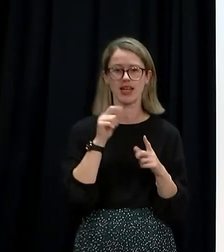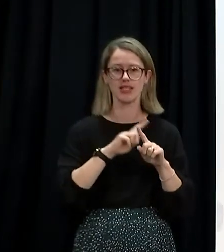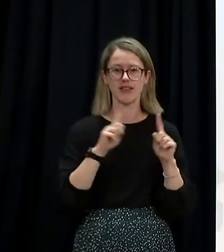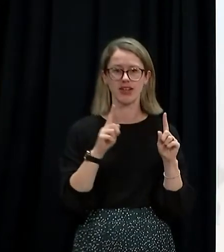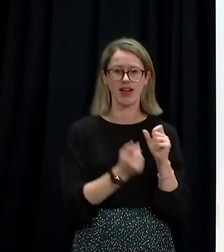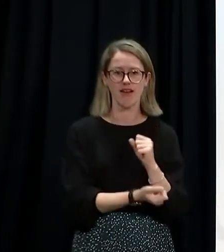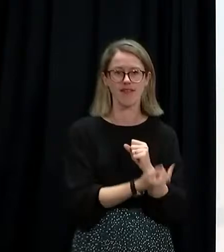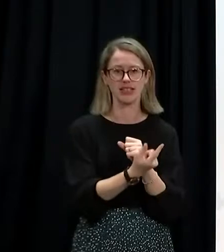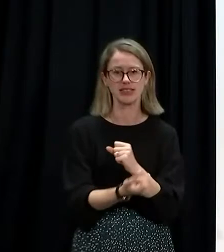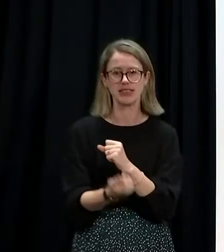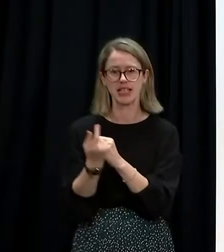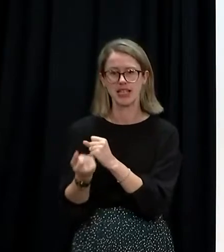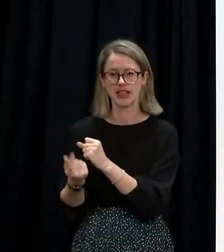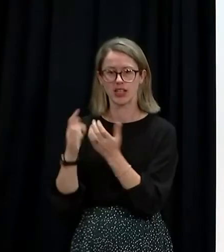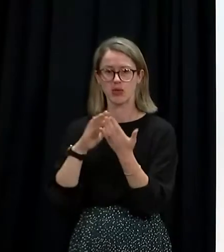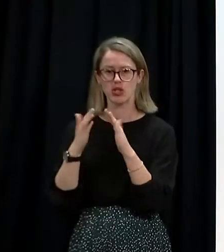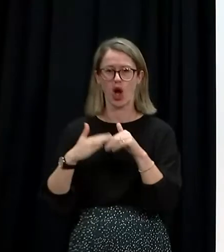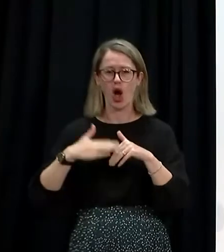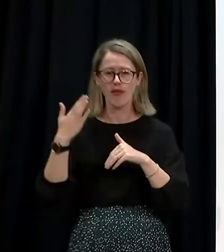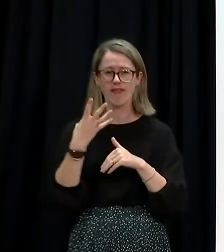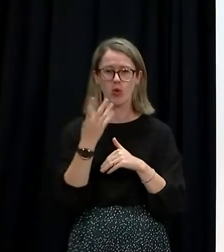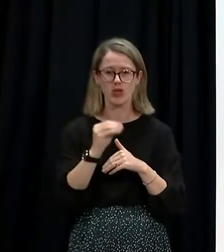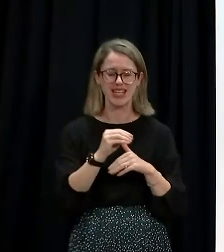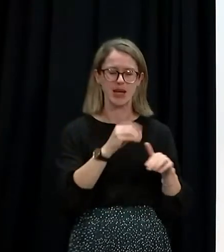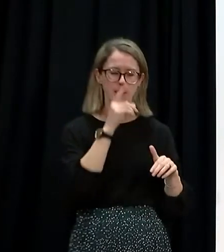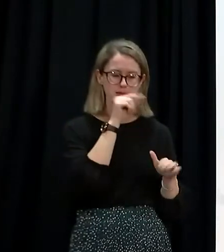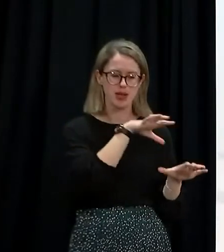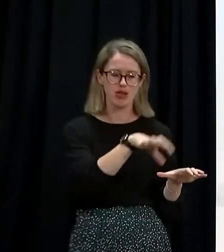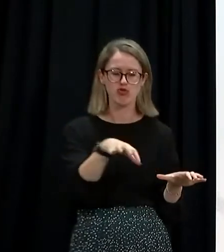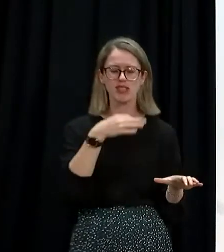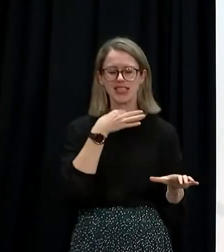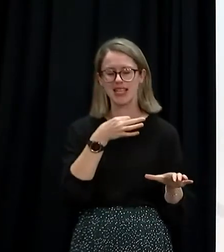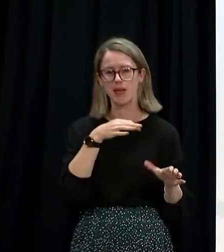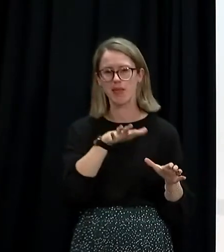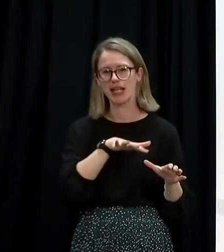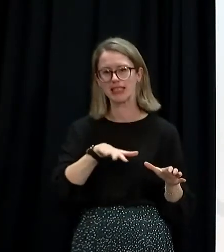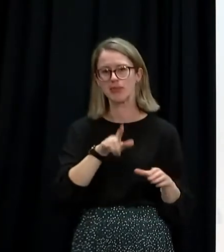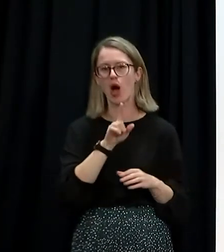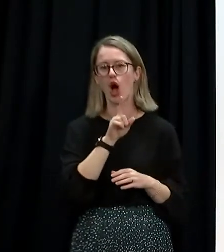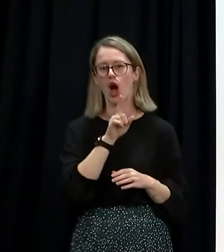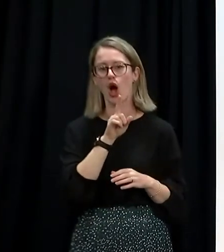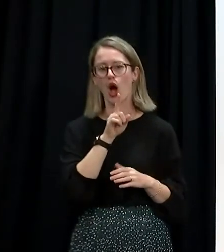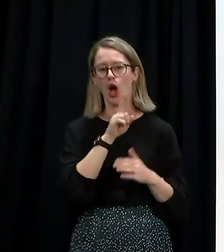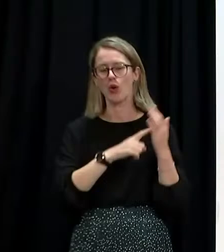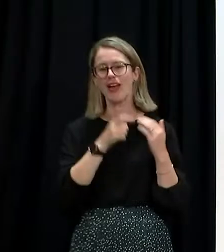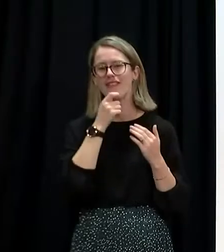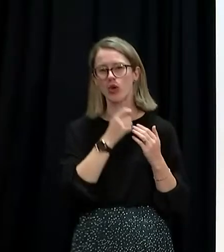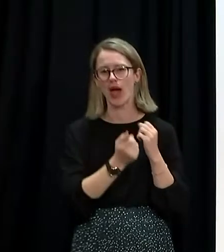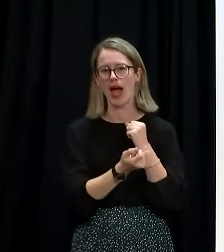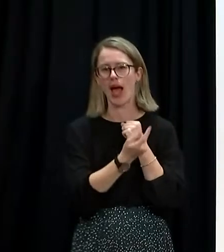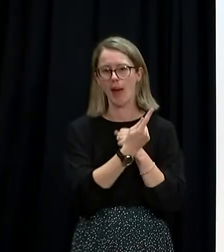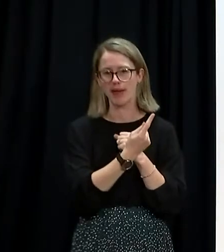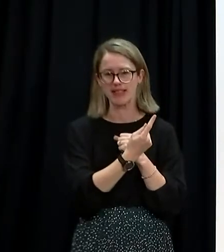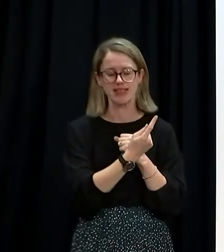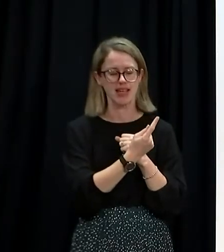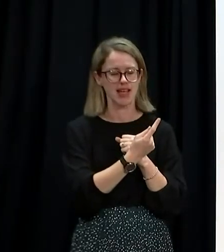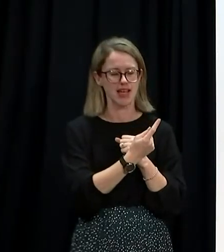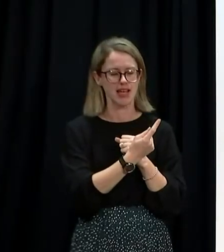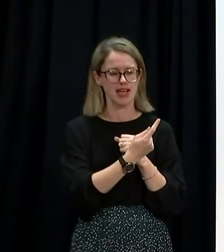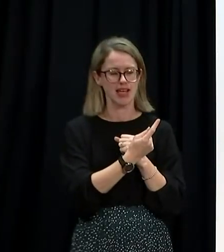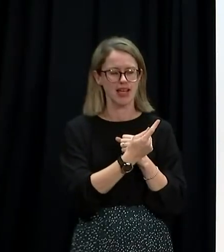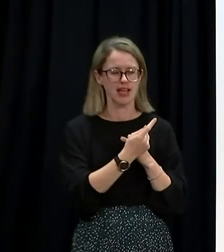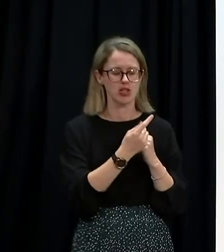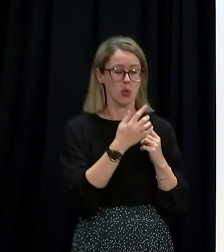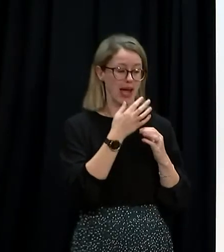events in the community, over 40, only 4 of those occurred after someone had been asked to or should have been